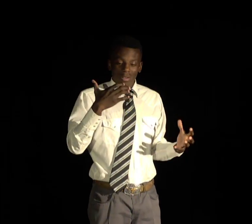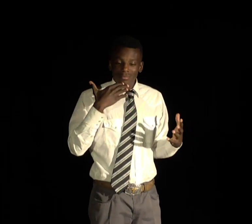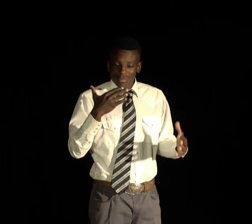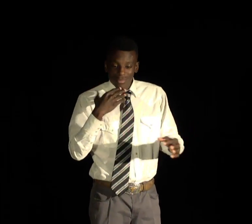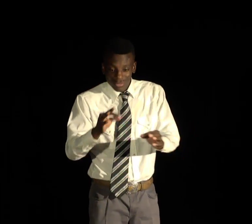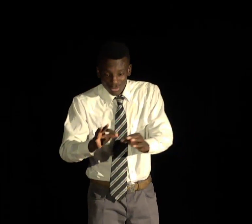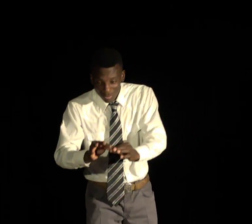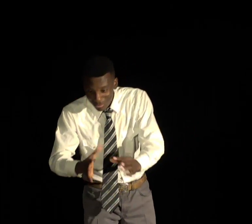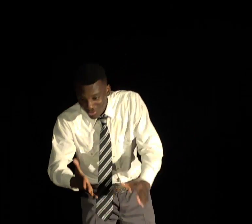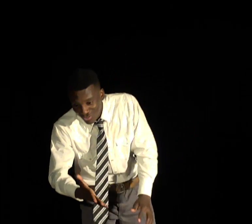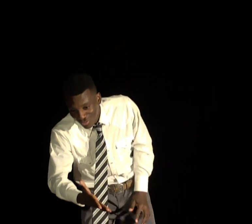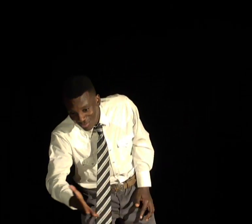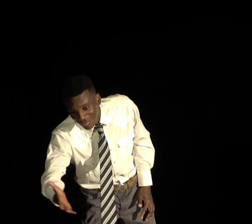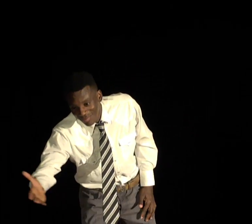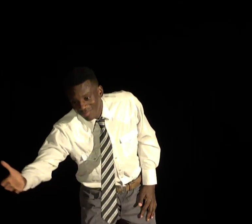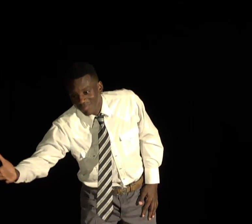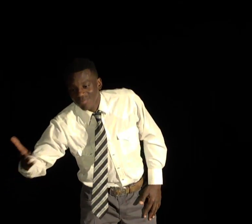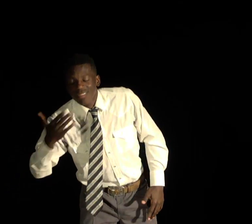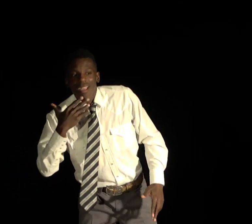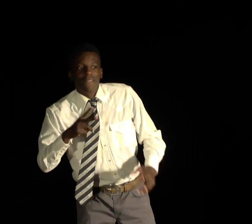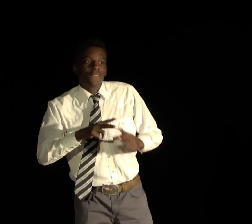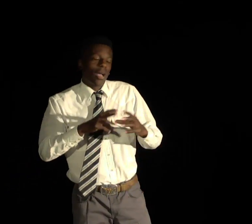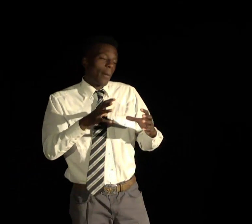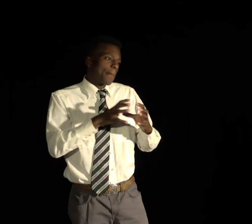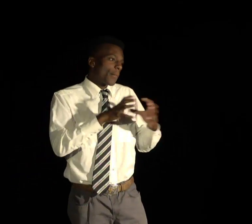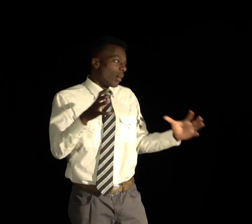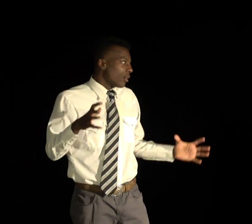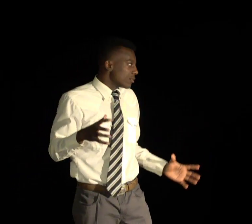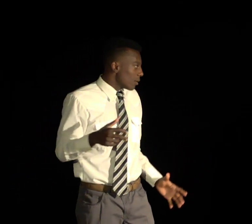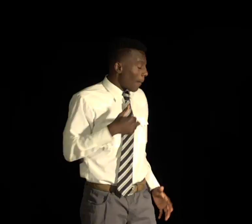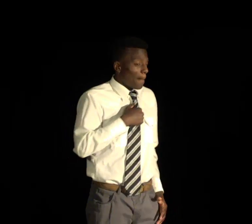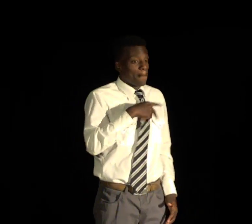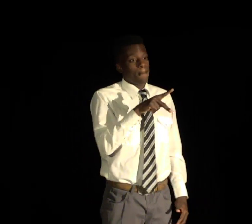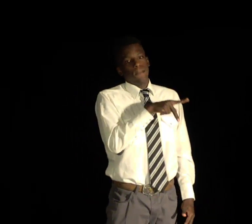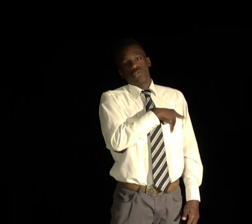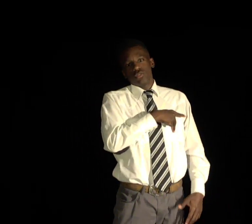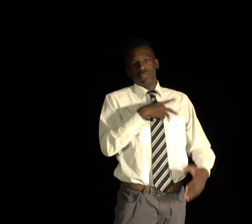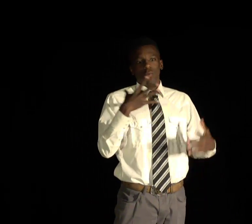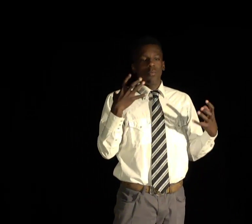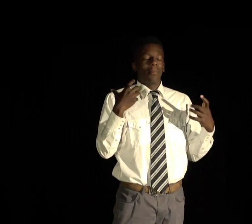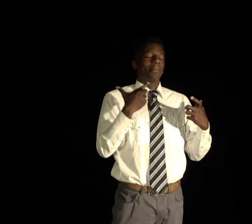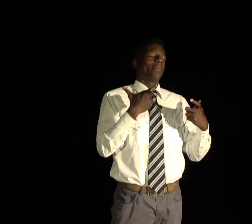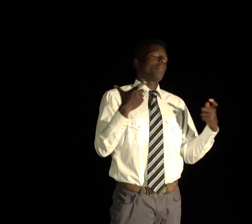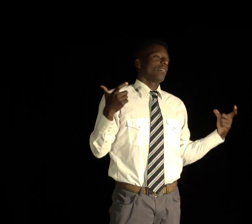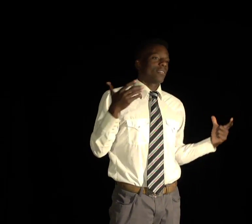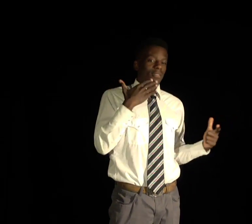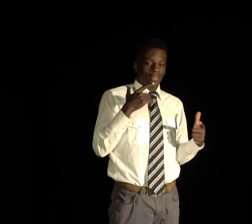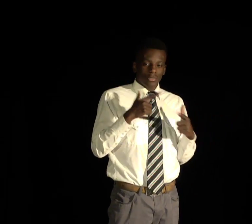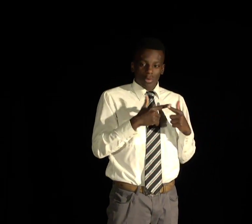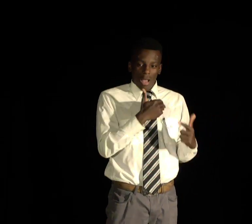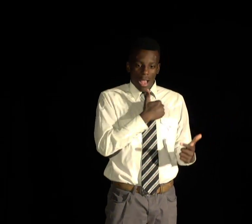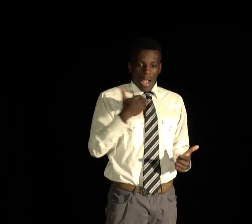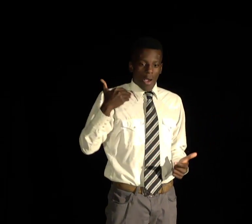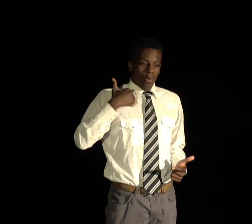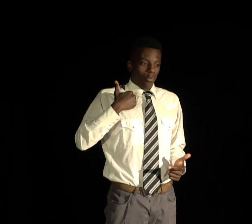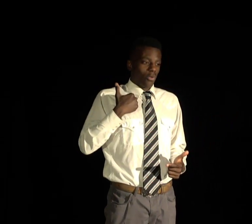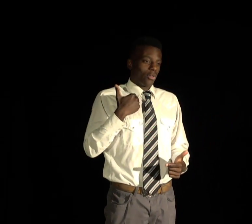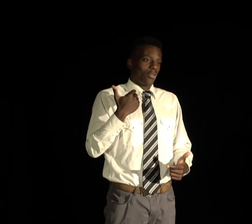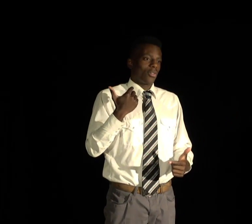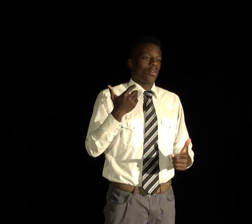much, Daniel. Thank you to the interpreters as well. Thank you so much. And also, I personally want to say a big thank you